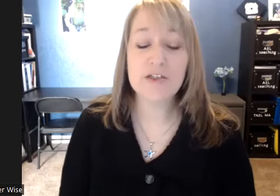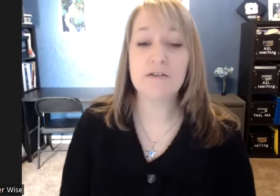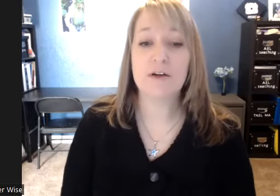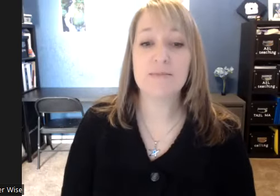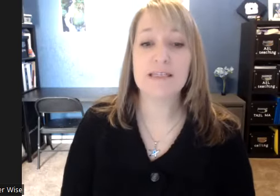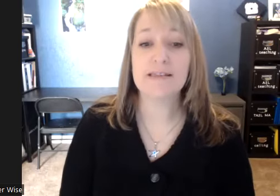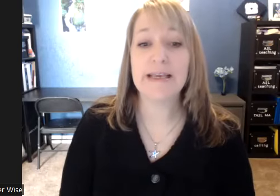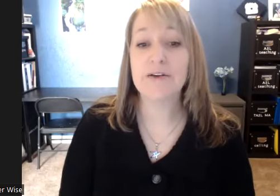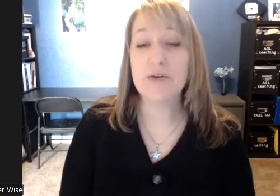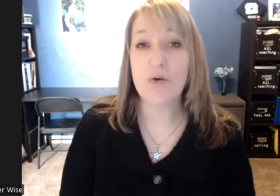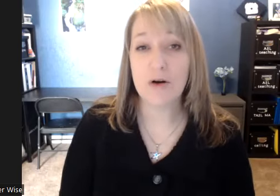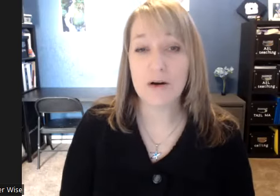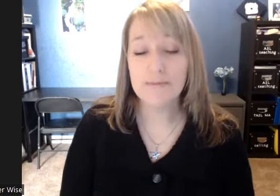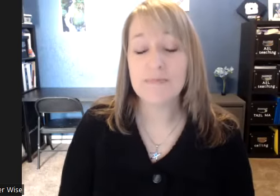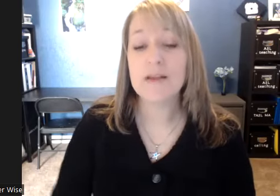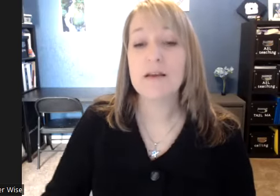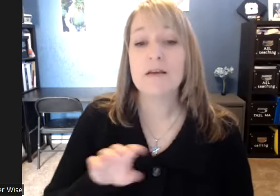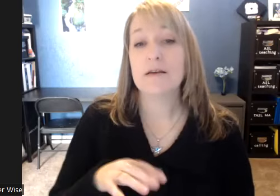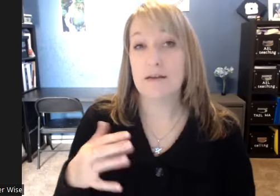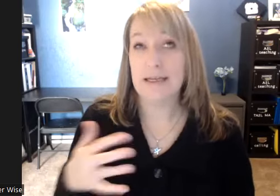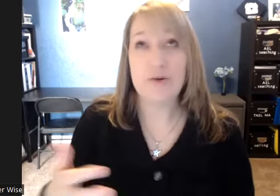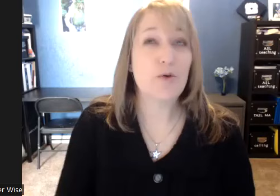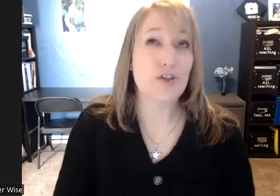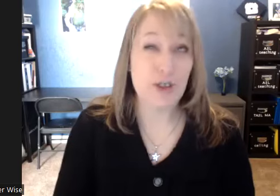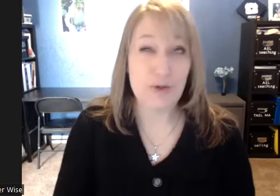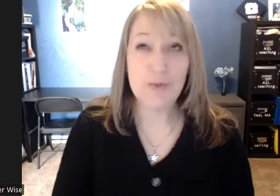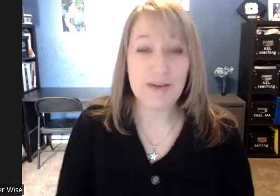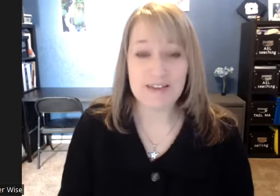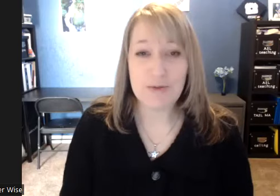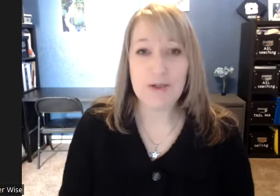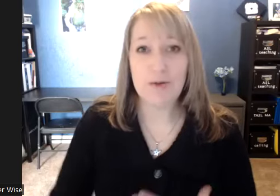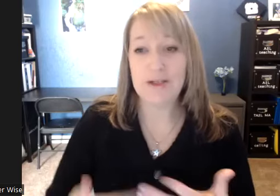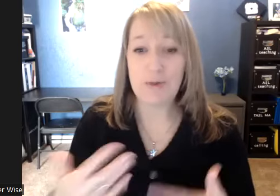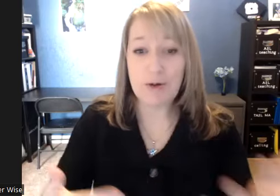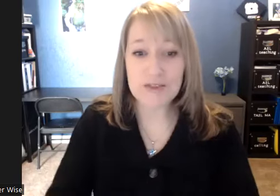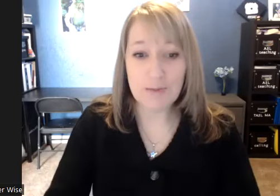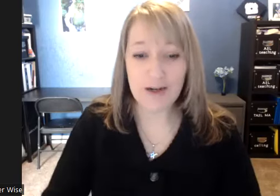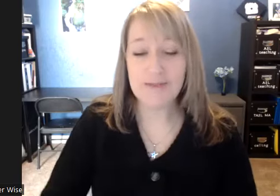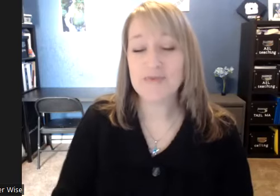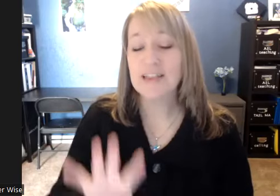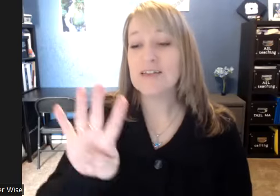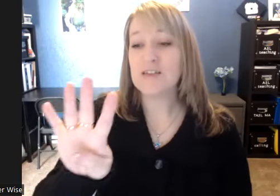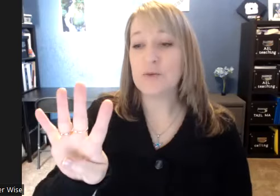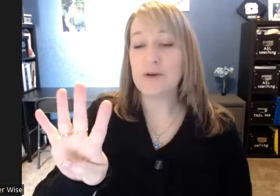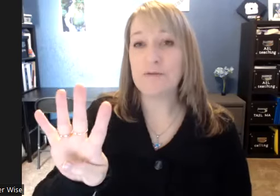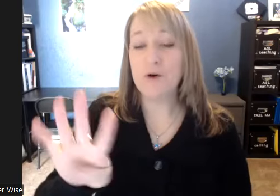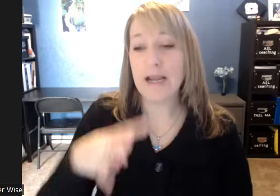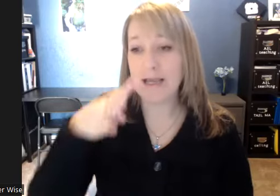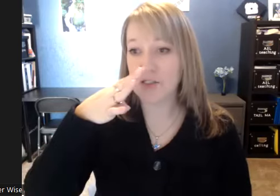directional verbs is ignore. Ignore to, because you ignore, it goes somewhere. So you want a 4 hand